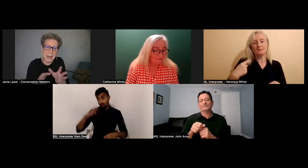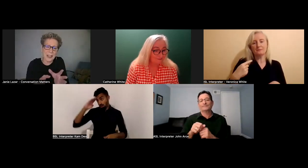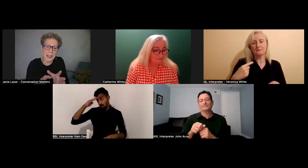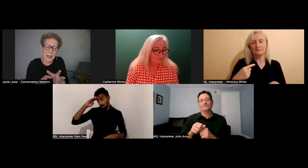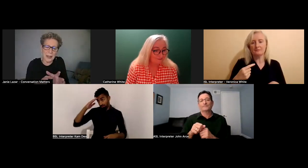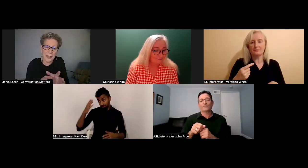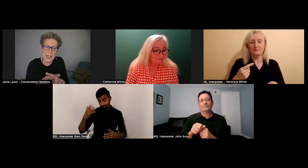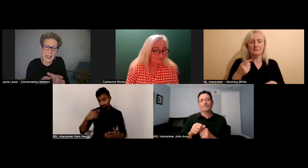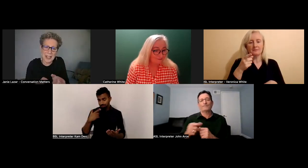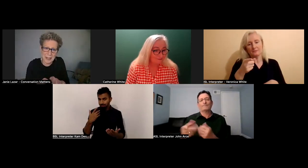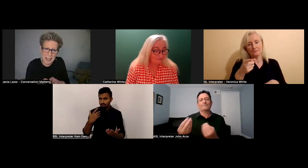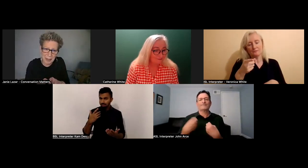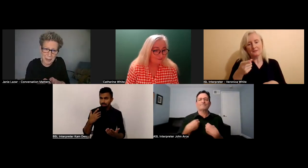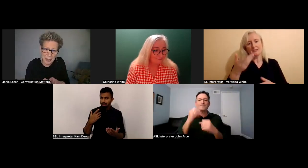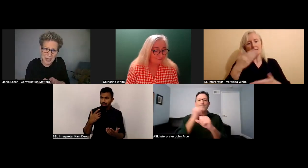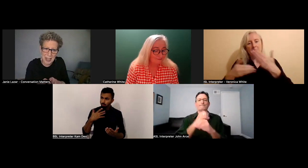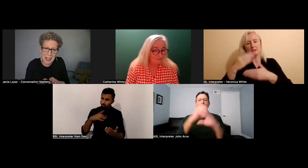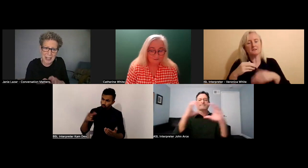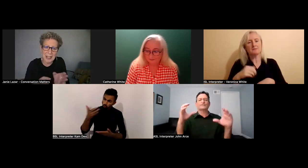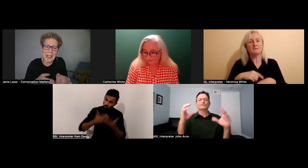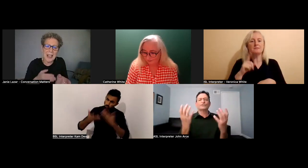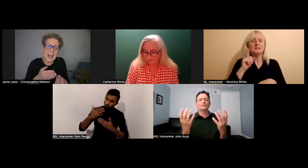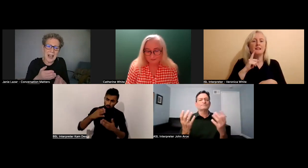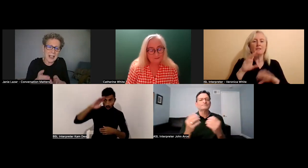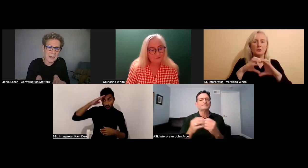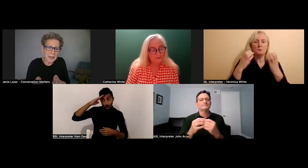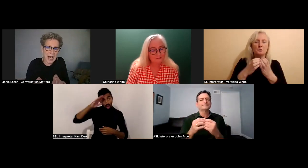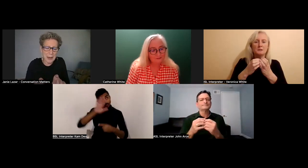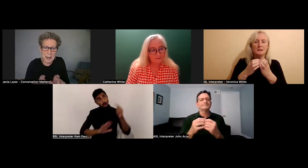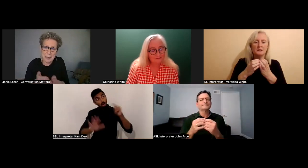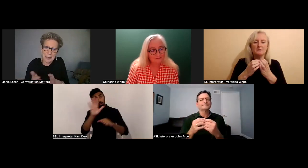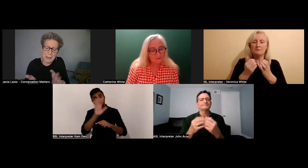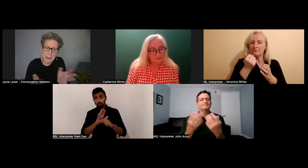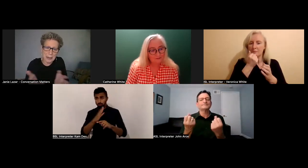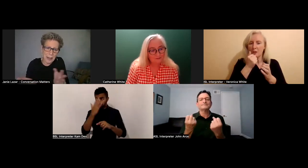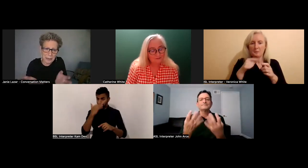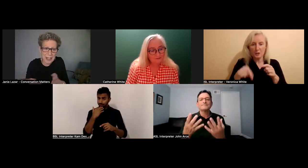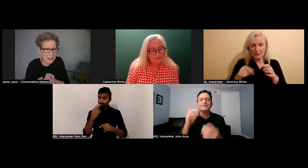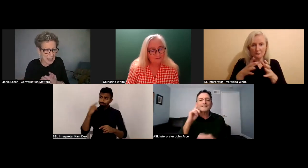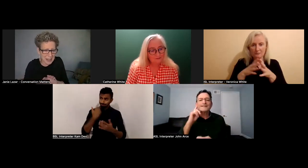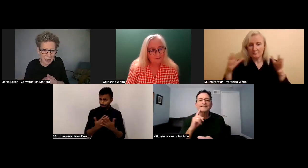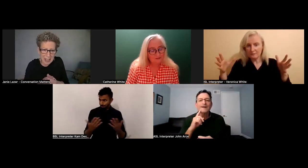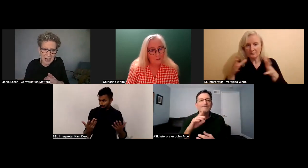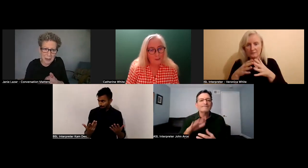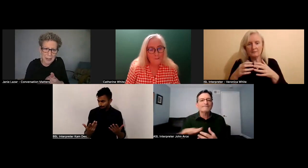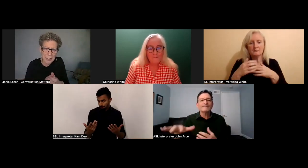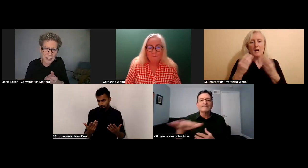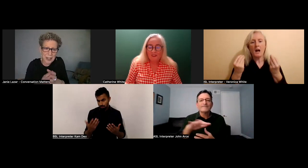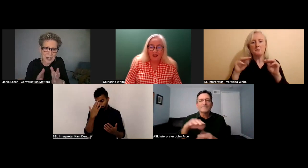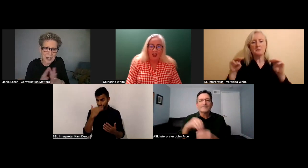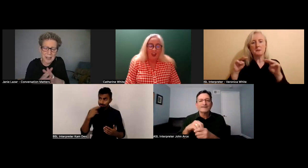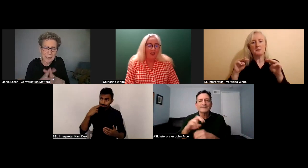paint a picture of the size of the deaf community here? How many people roughly speak sign